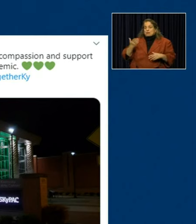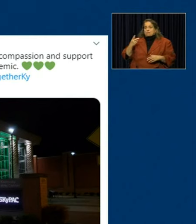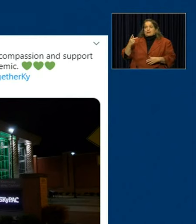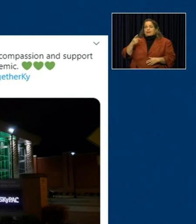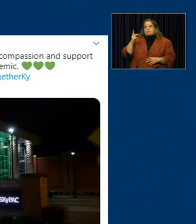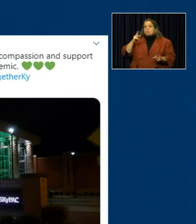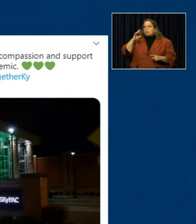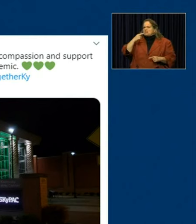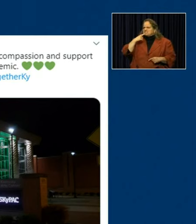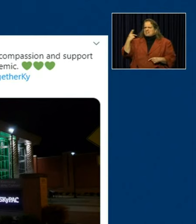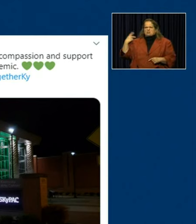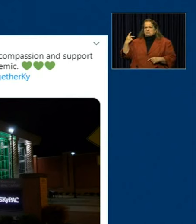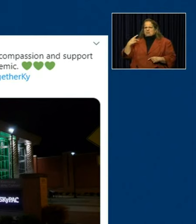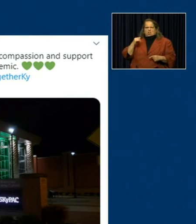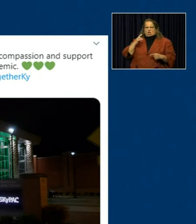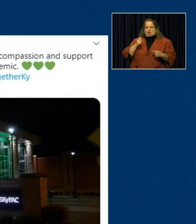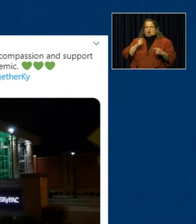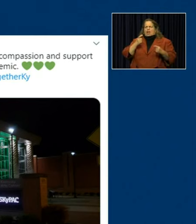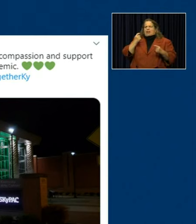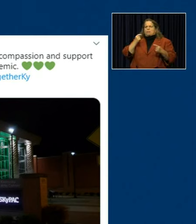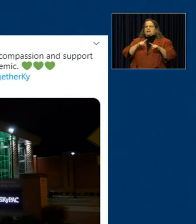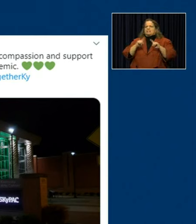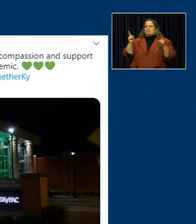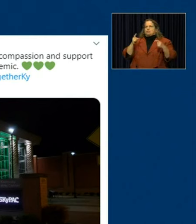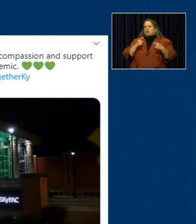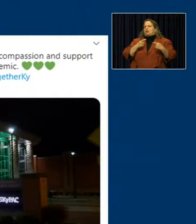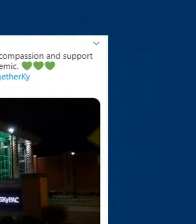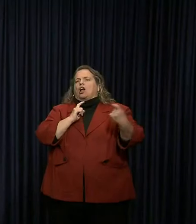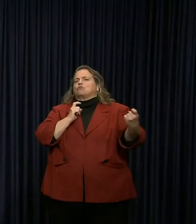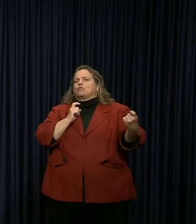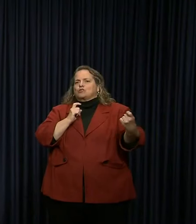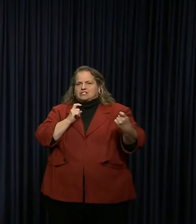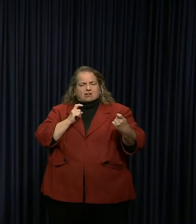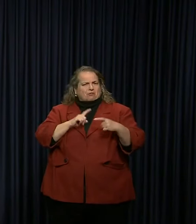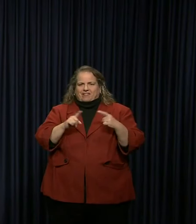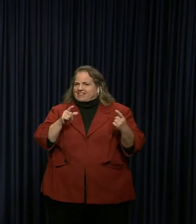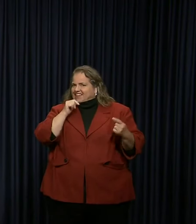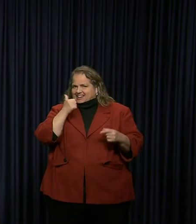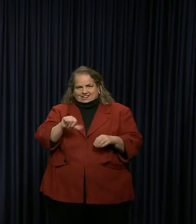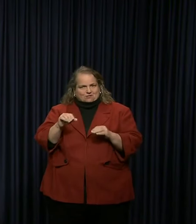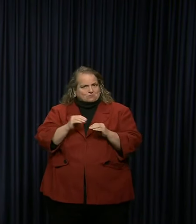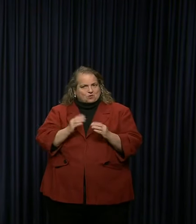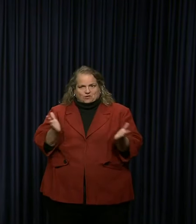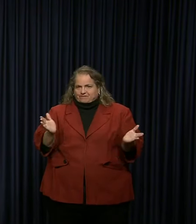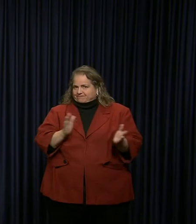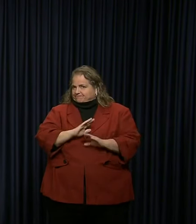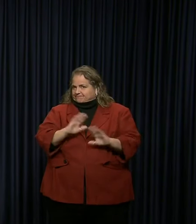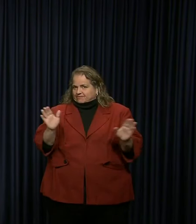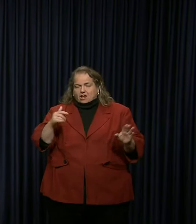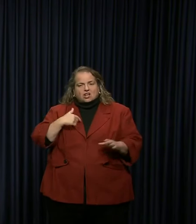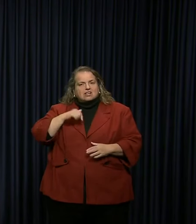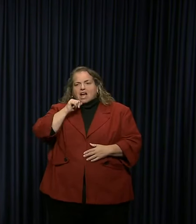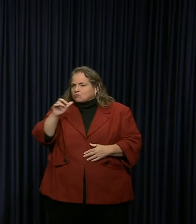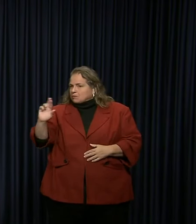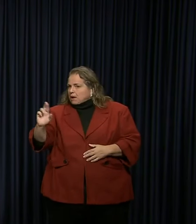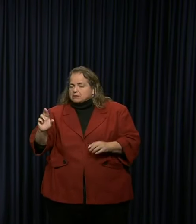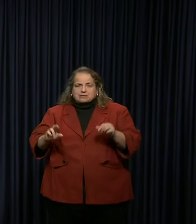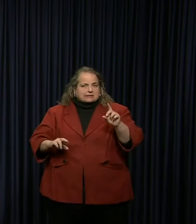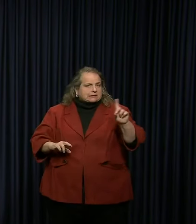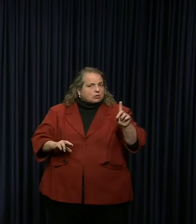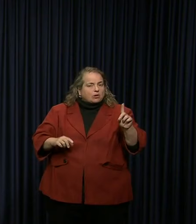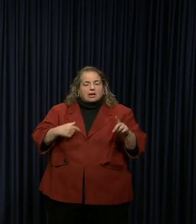different sides of different things. There aren't any sides anymore, and he'd say the same thing. Not Republicans or Democrats, not liberals